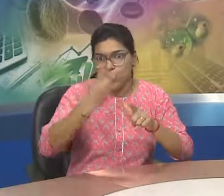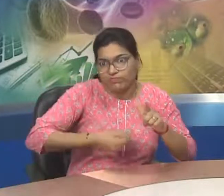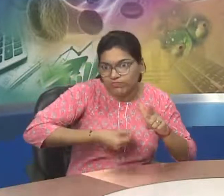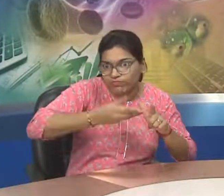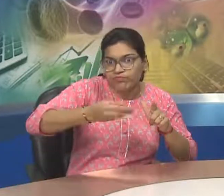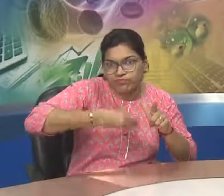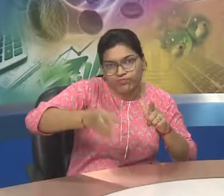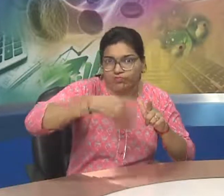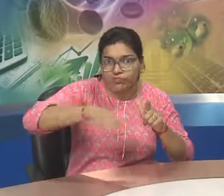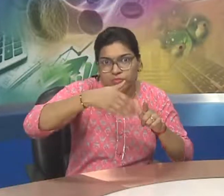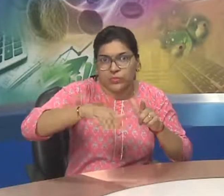oxygen.